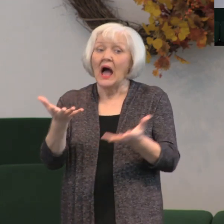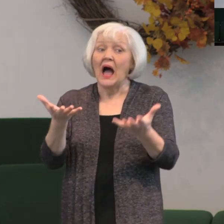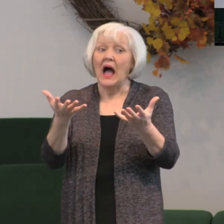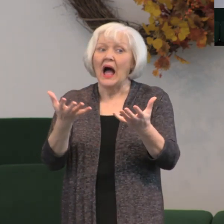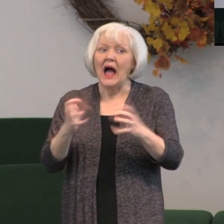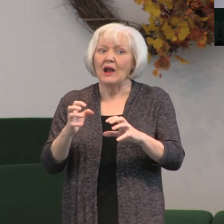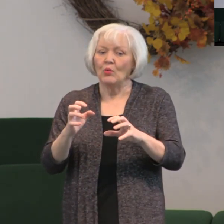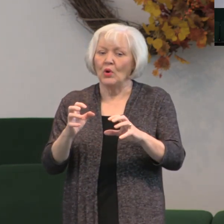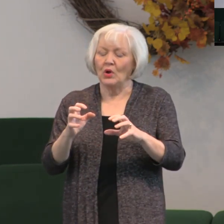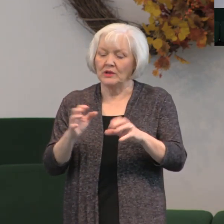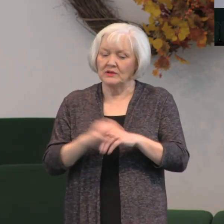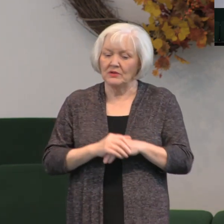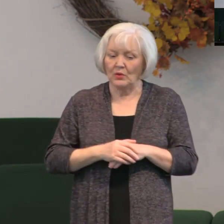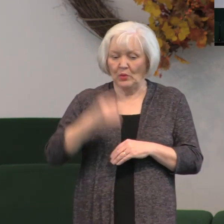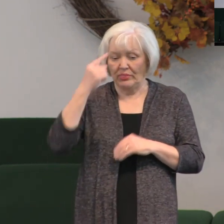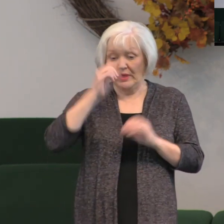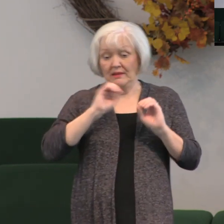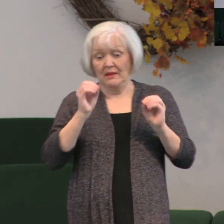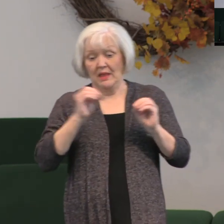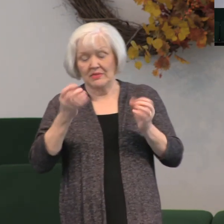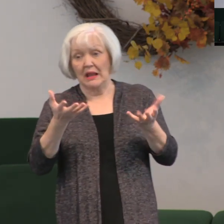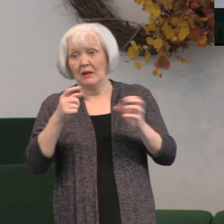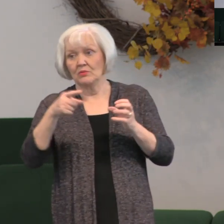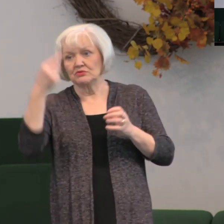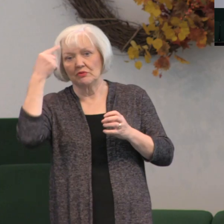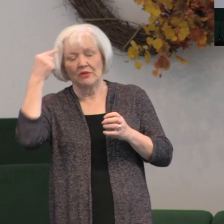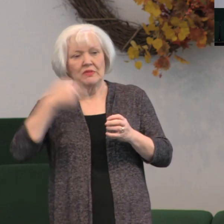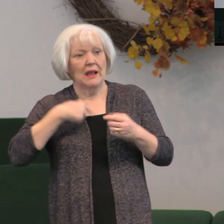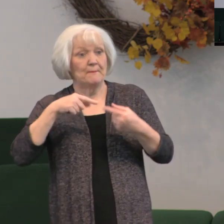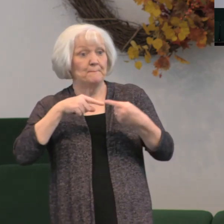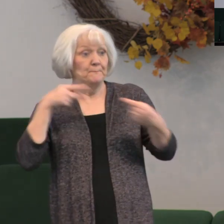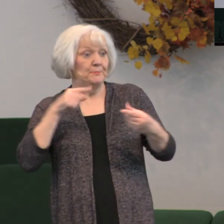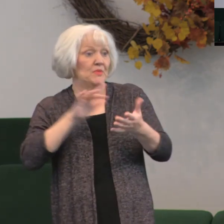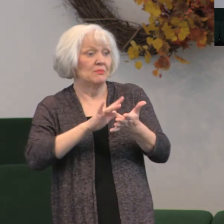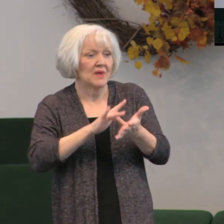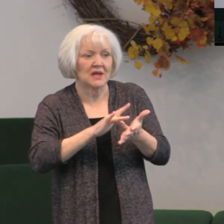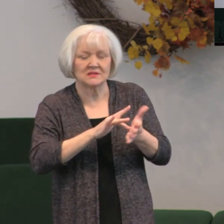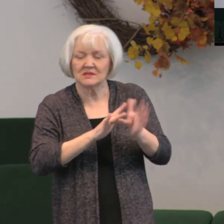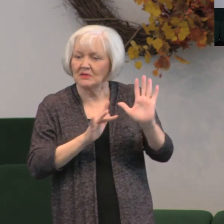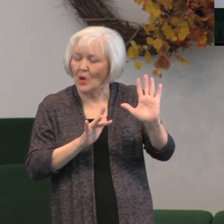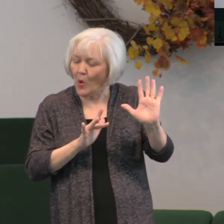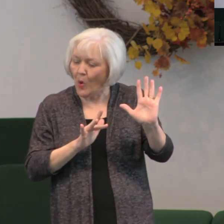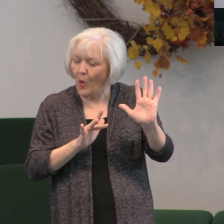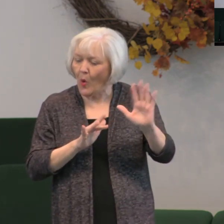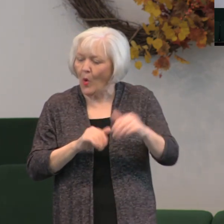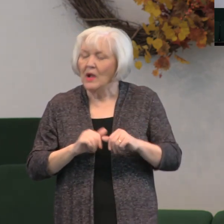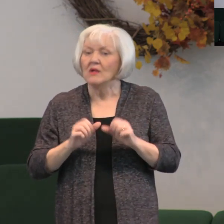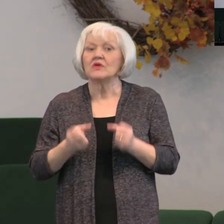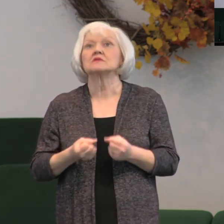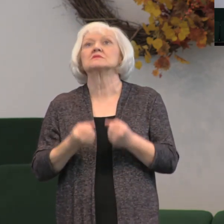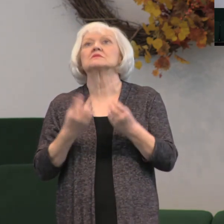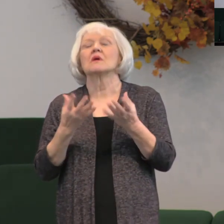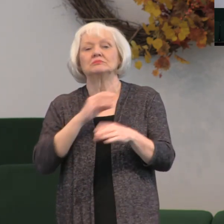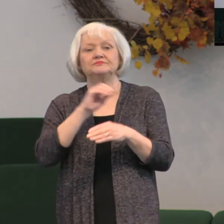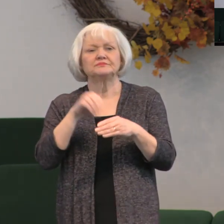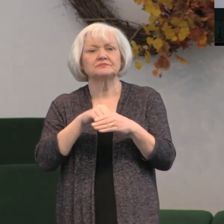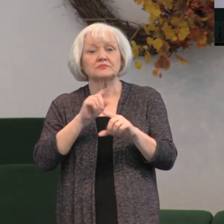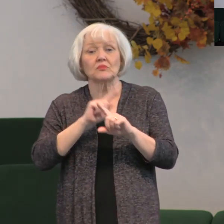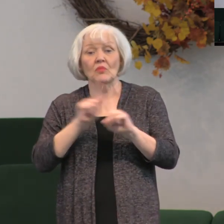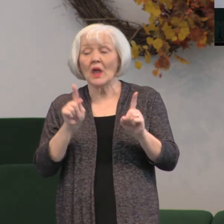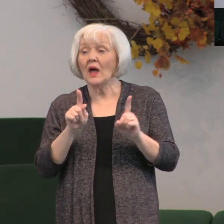treat this lightly and I don't want you to think that I'm totally opposed to medicine. And there's a lot involved in this conversation. But I want you to